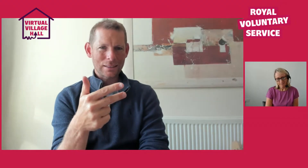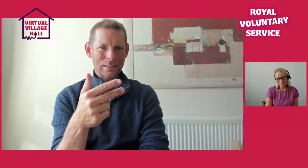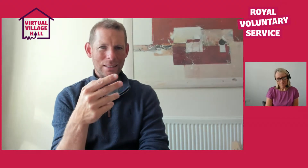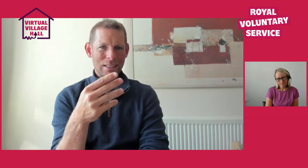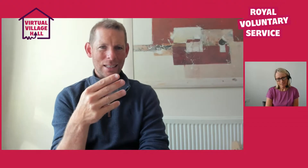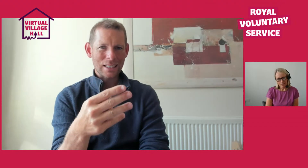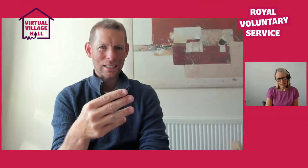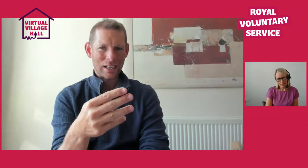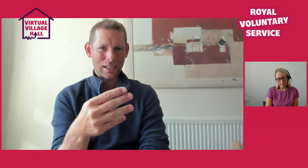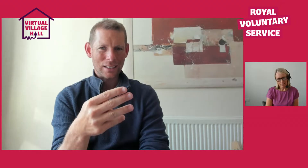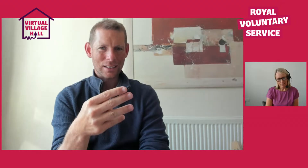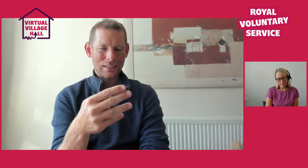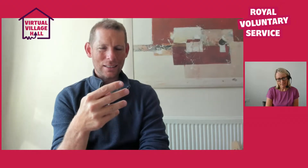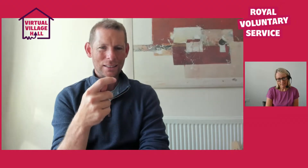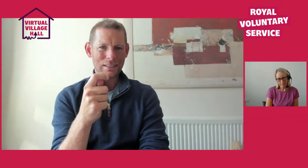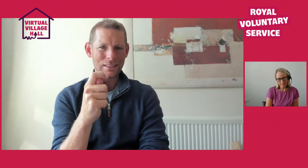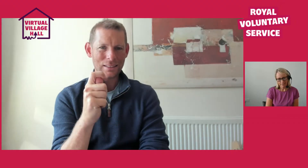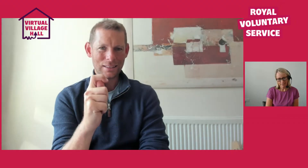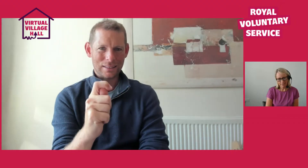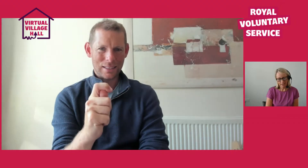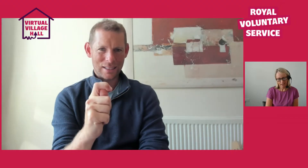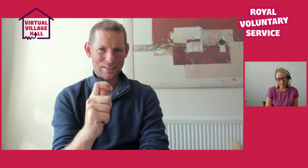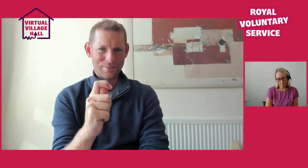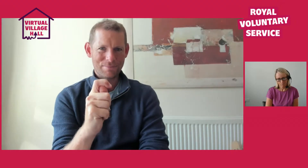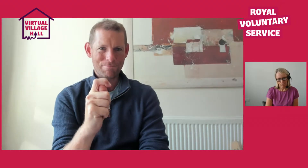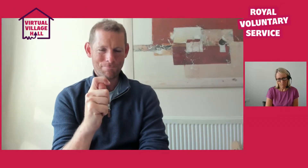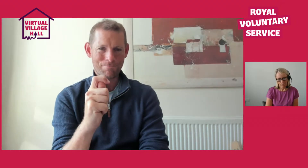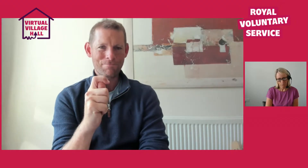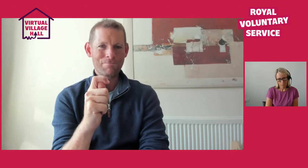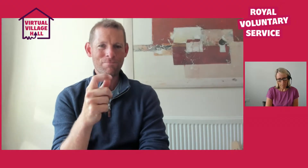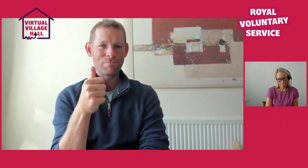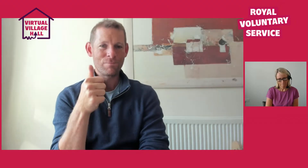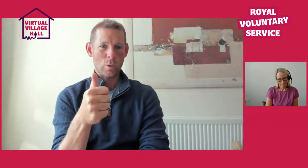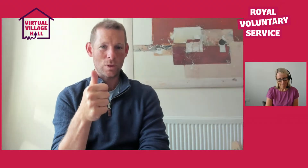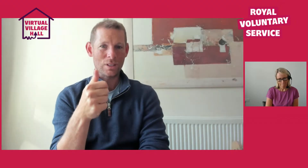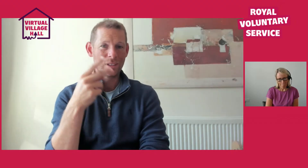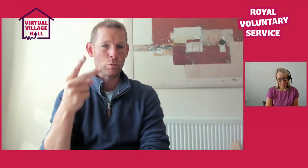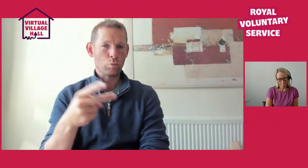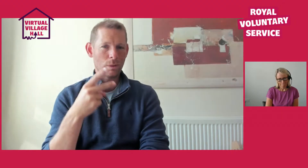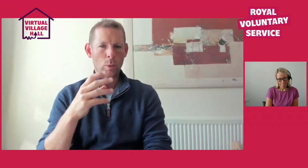8, 9, 10.